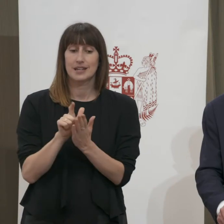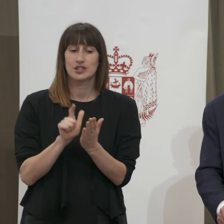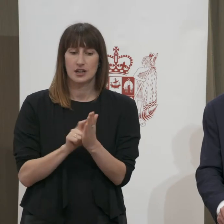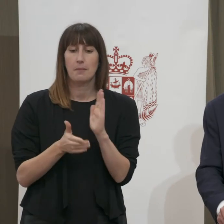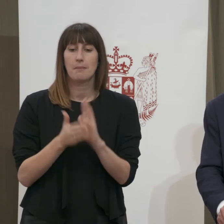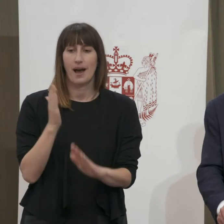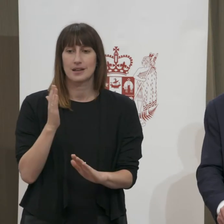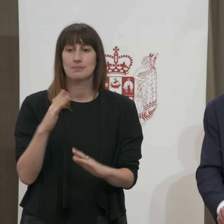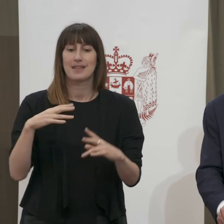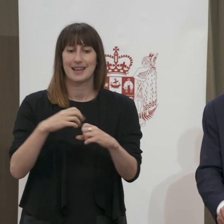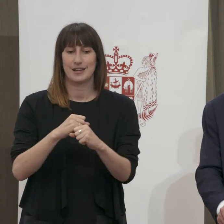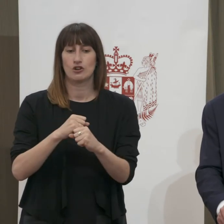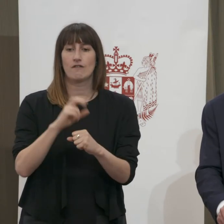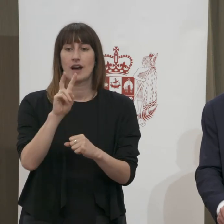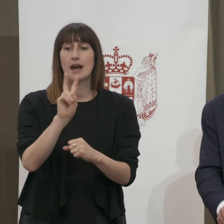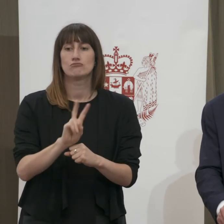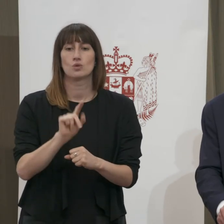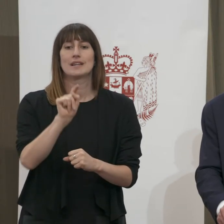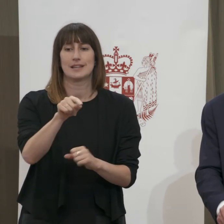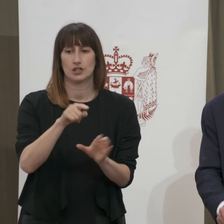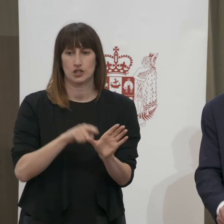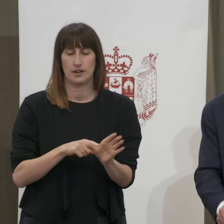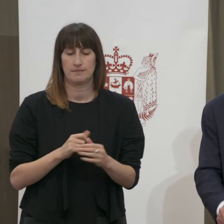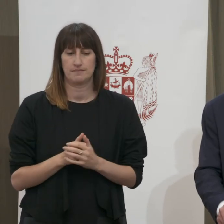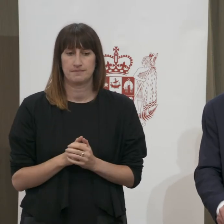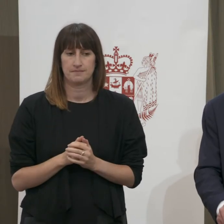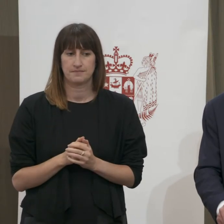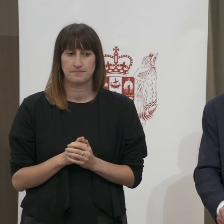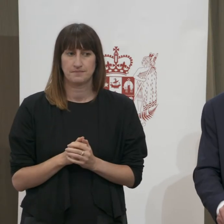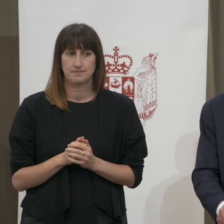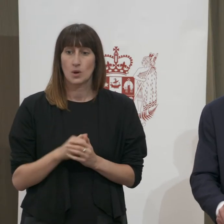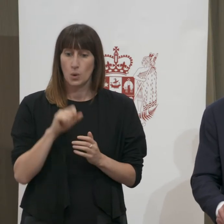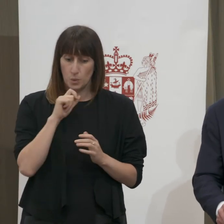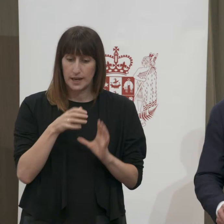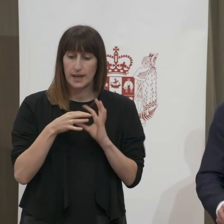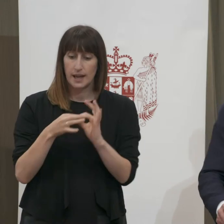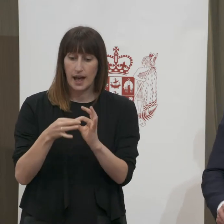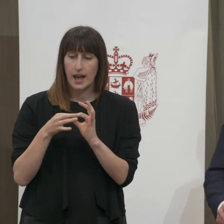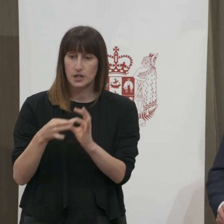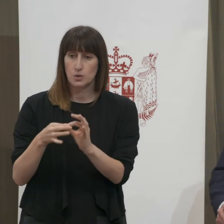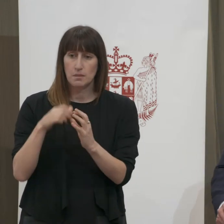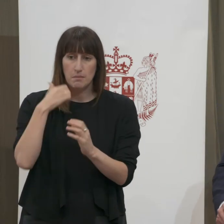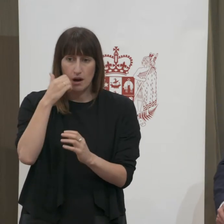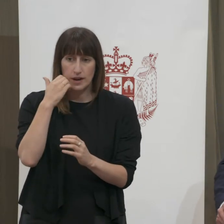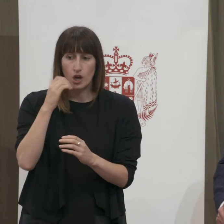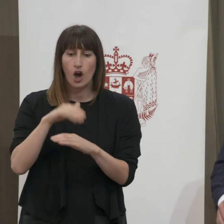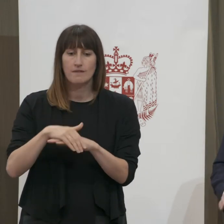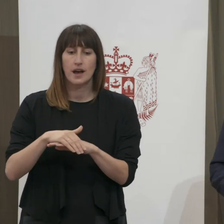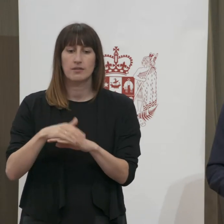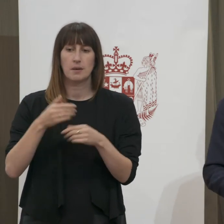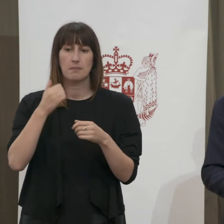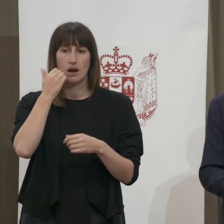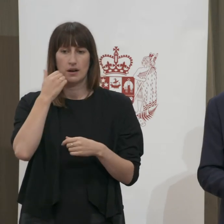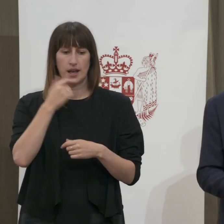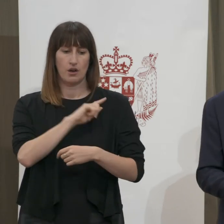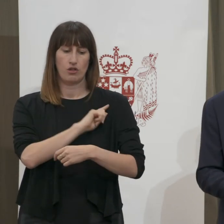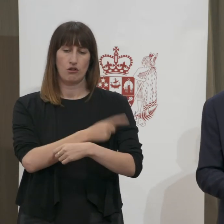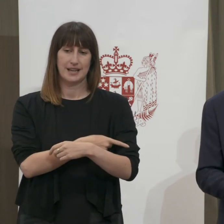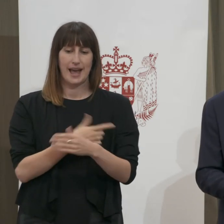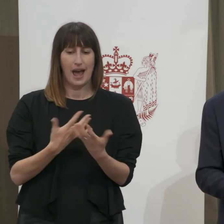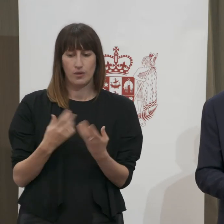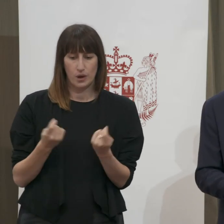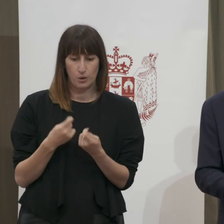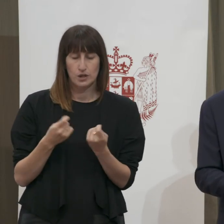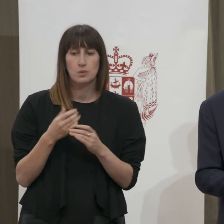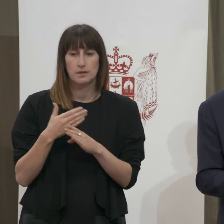be passed by the end of April next year. We will engage with Māori on the governance of the Māori Health Authority and how the authority